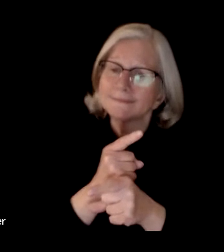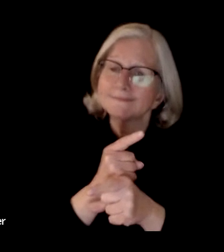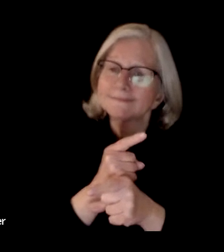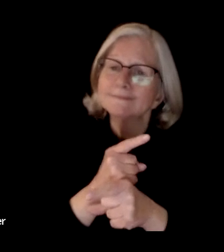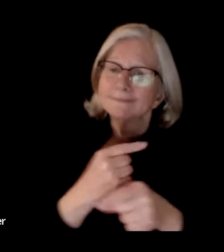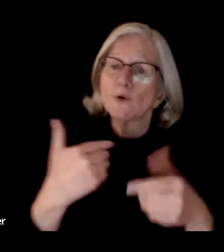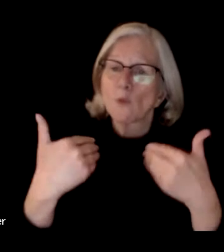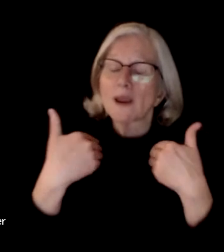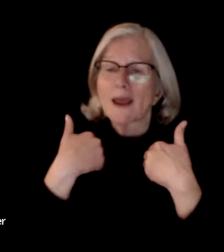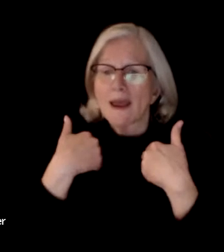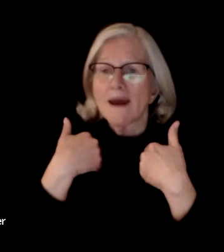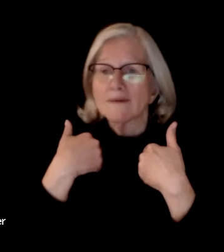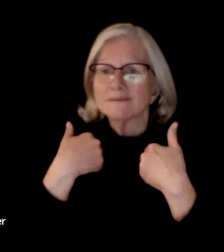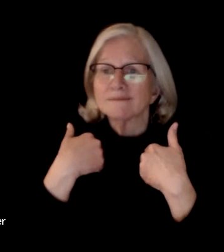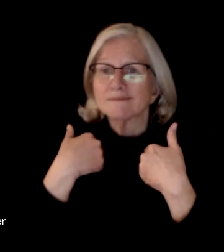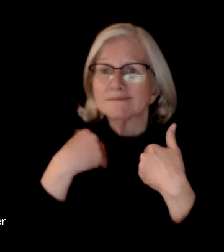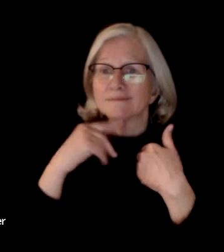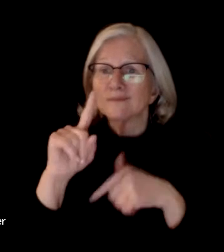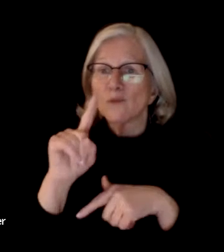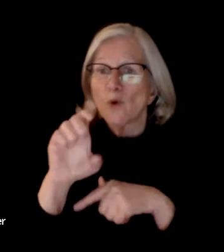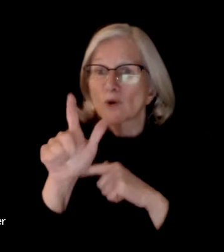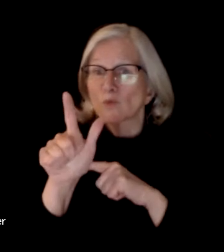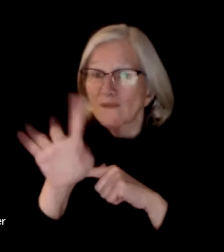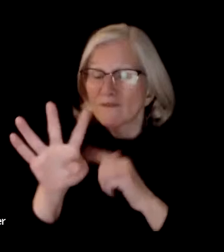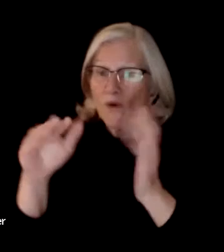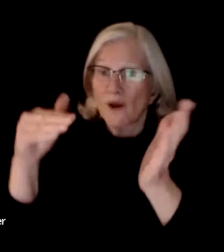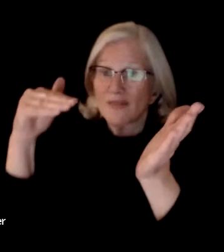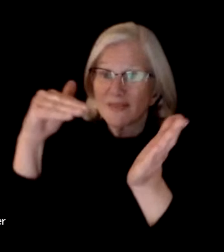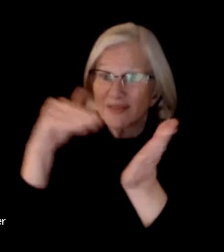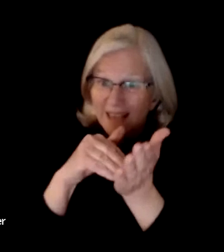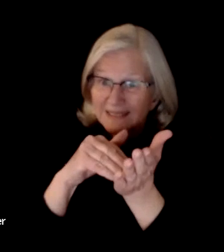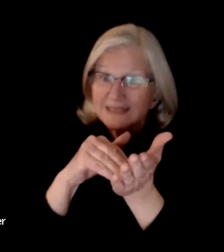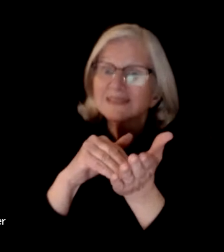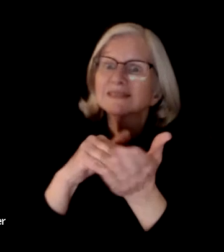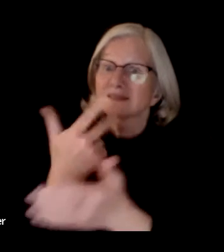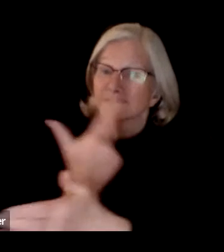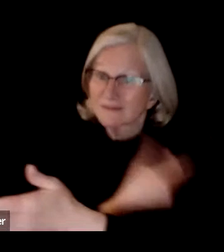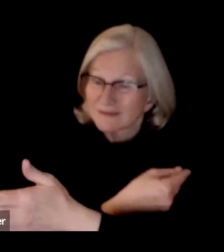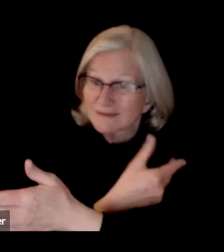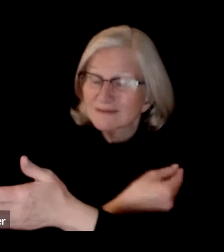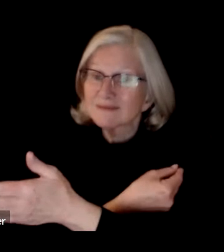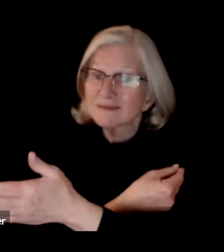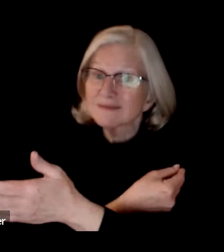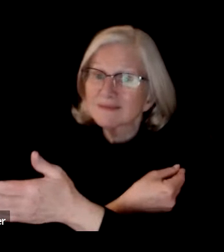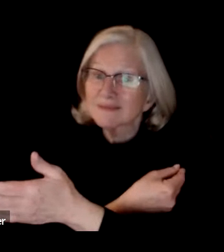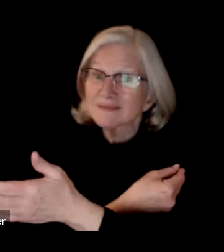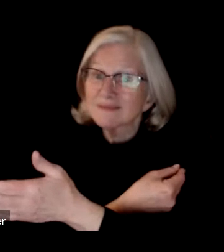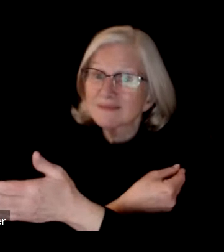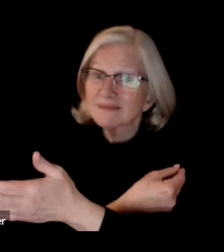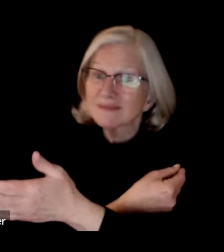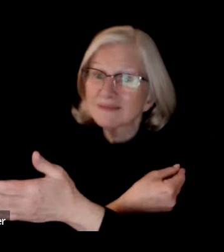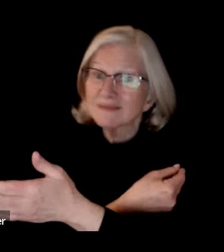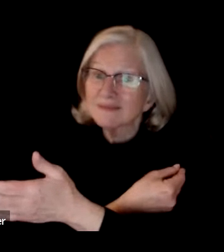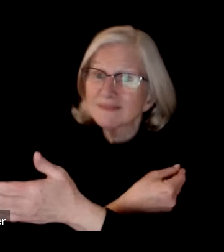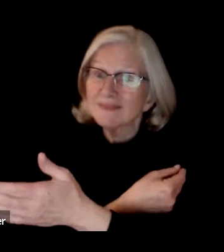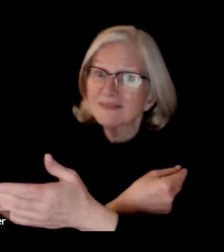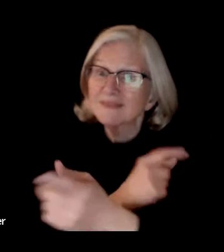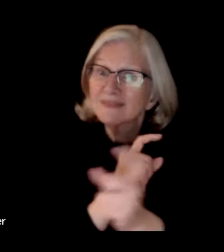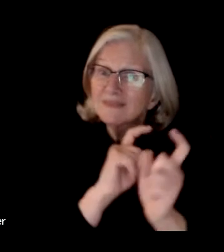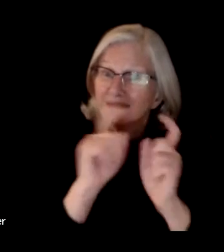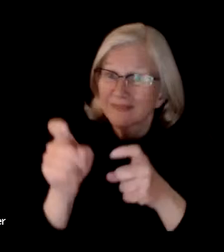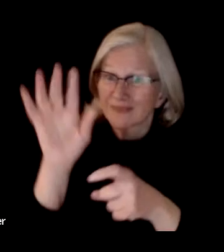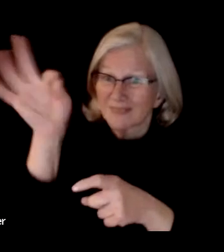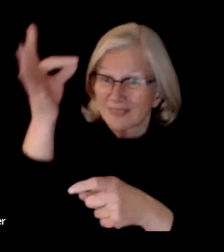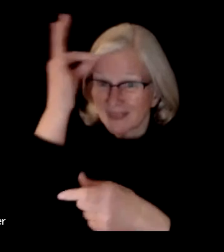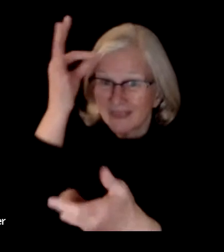124,000 doses that are allocated to the federal pharmacy partnership for long-term care